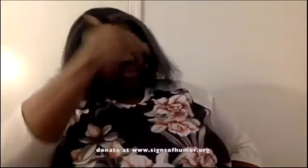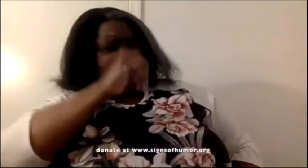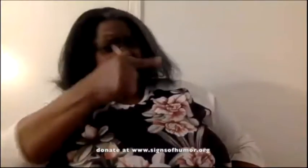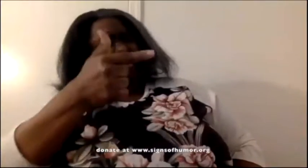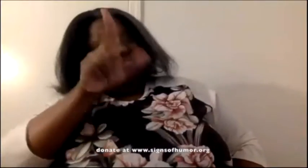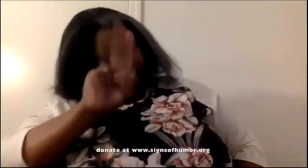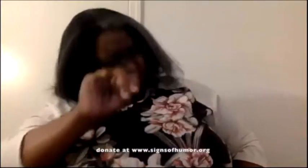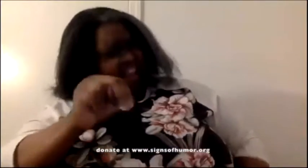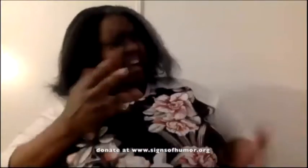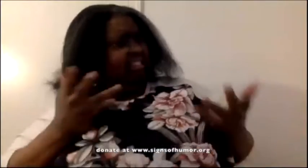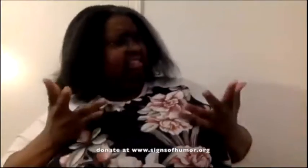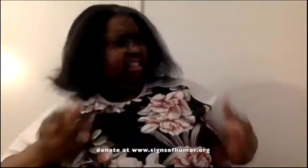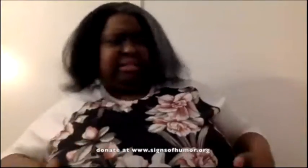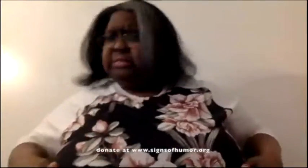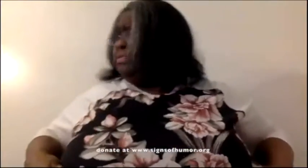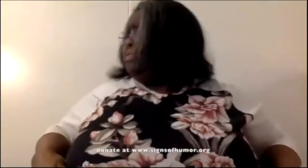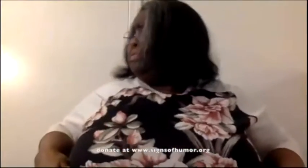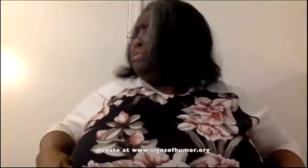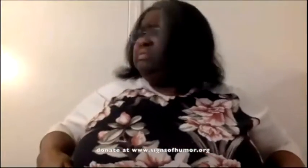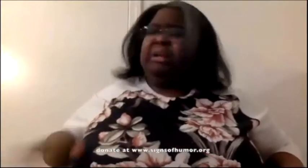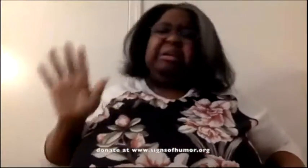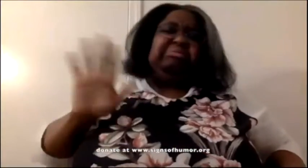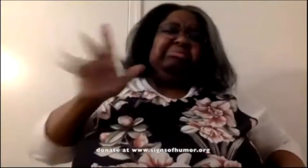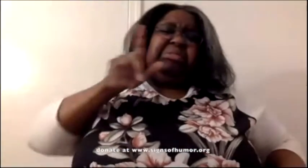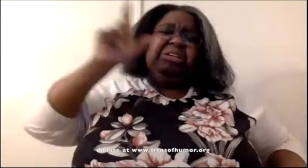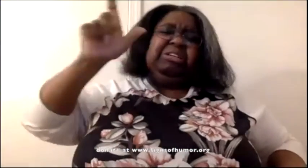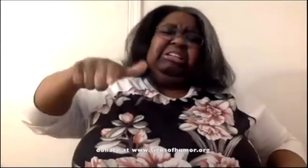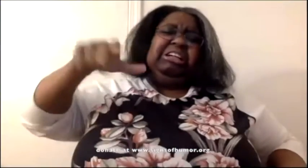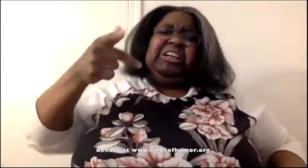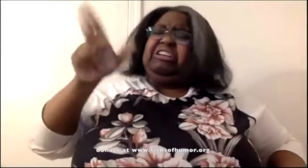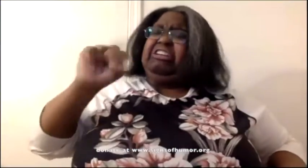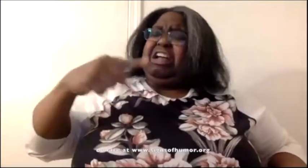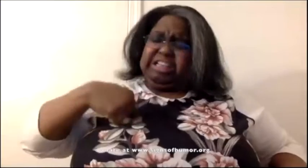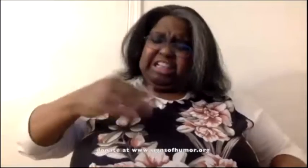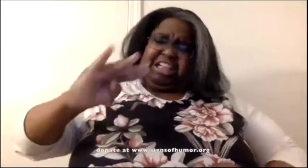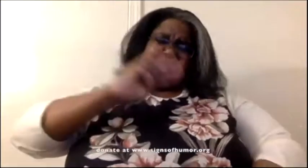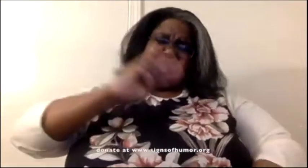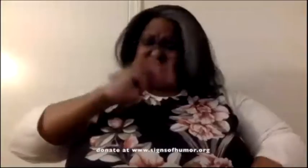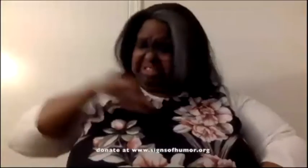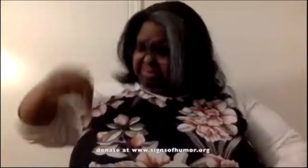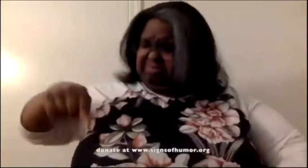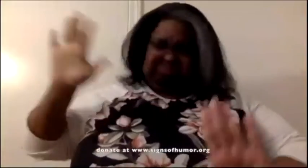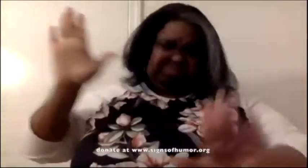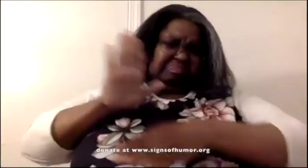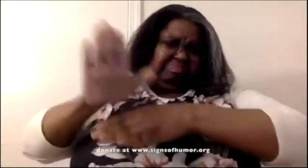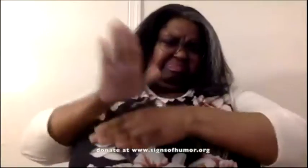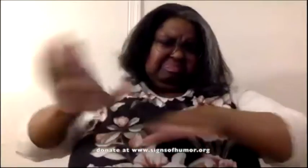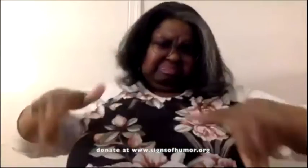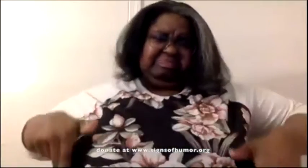Mirrors? Why don't you have guns? I don't need no guns. These